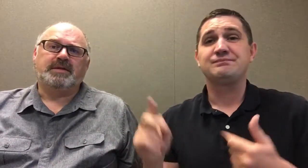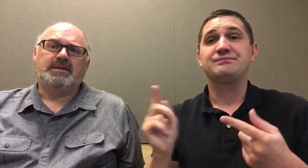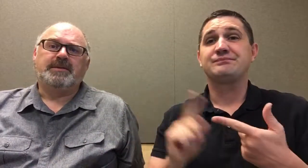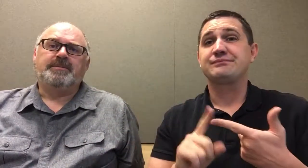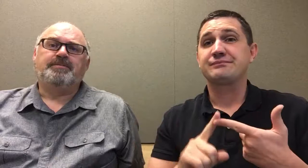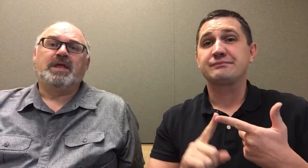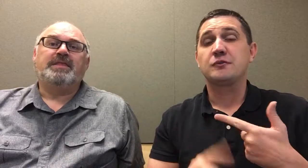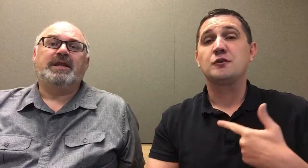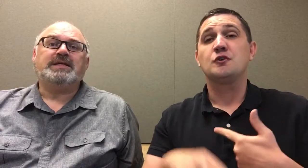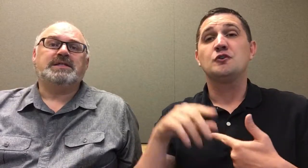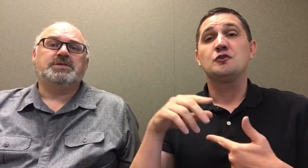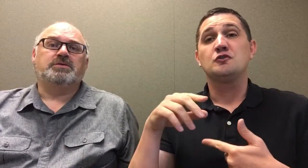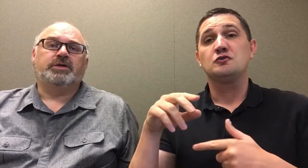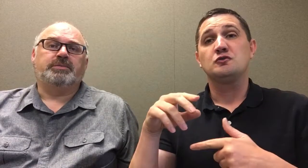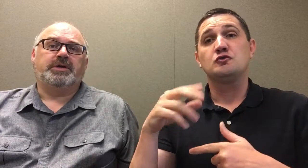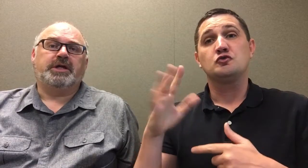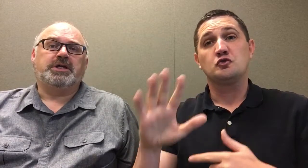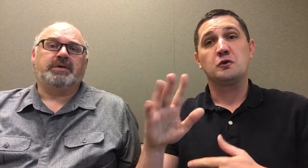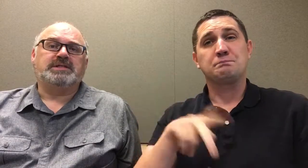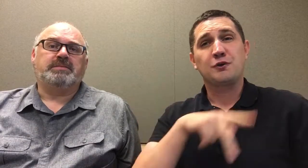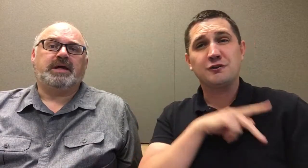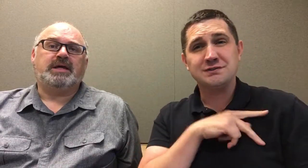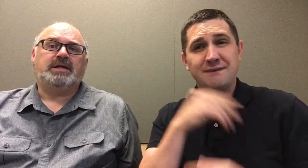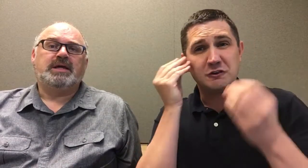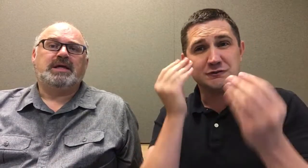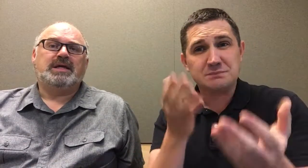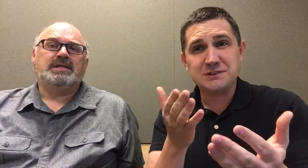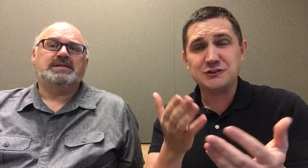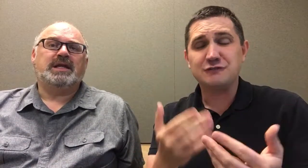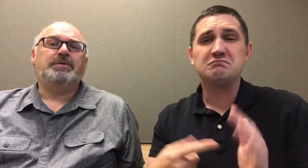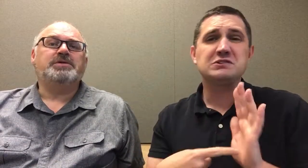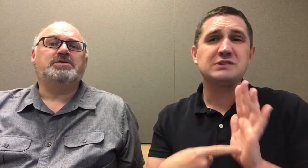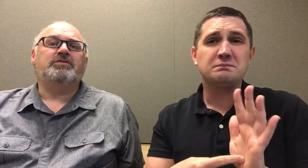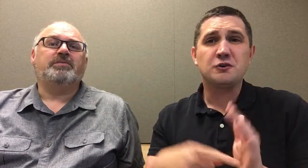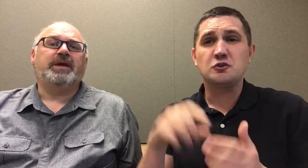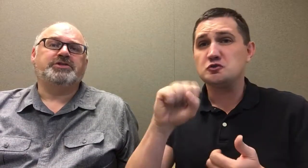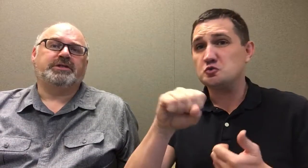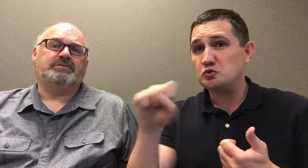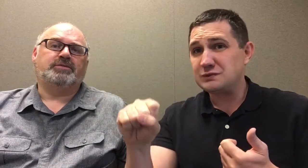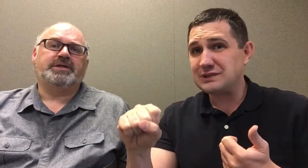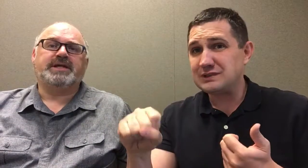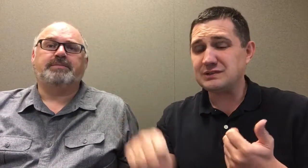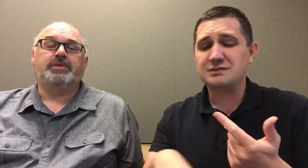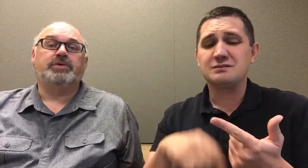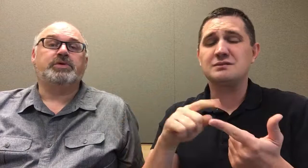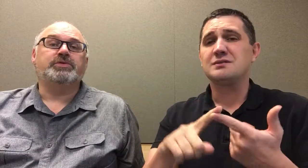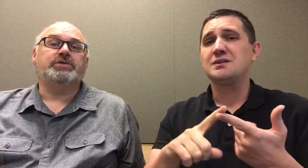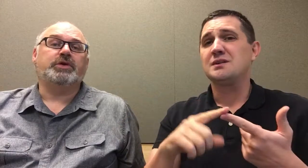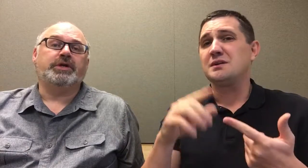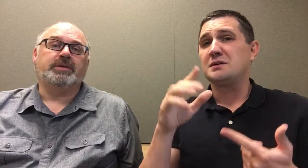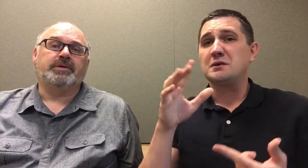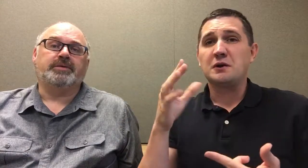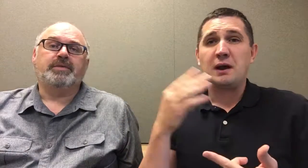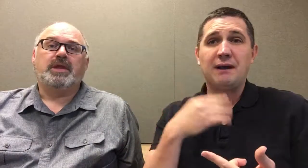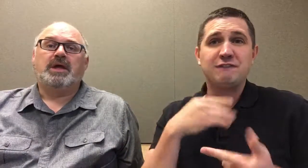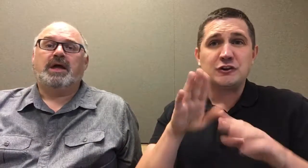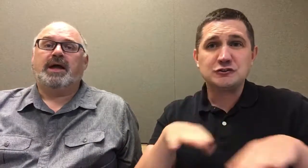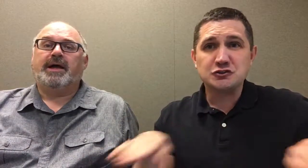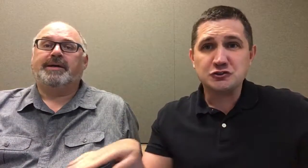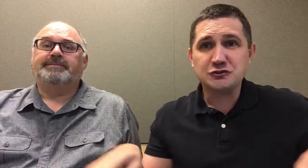resume. The next thing to avoid putting on your resume is any personal information. For example, your social security